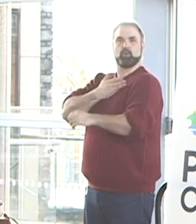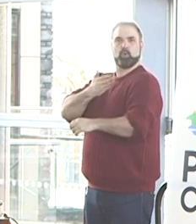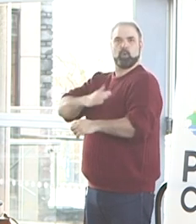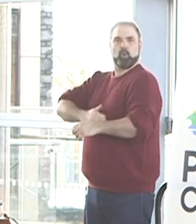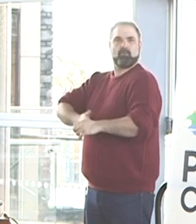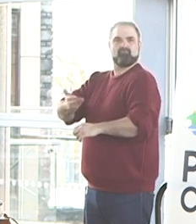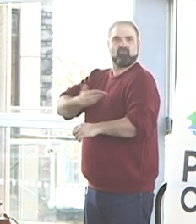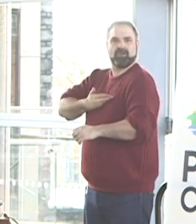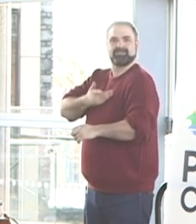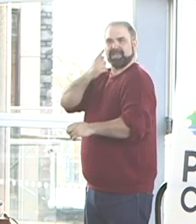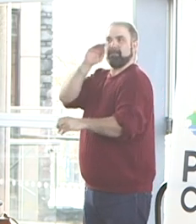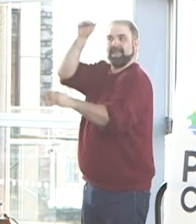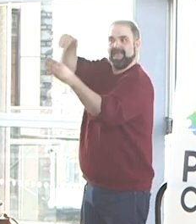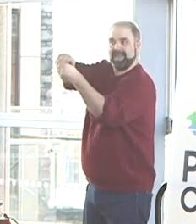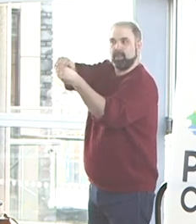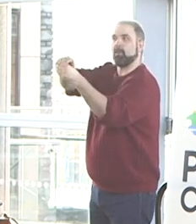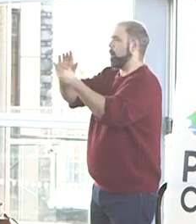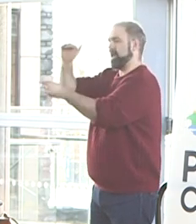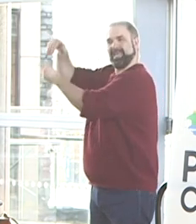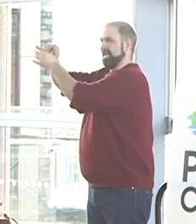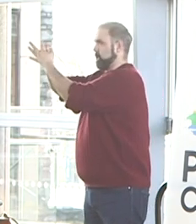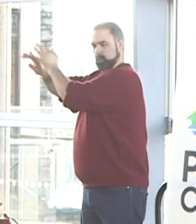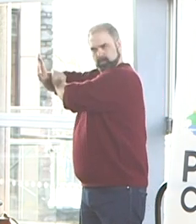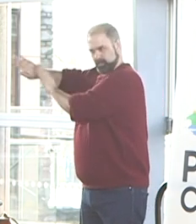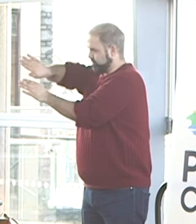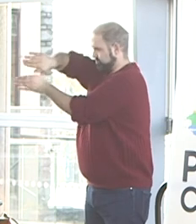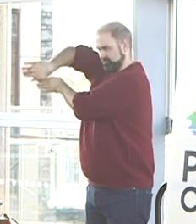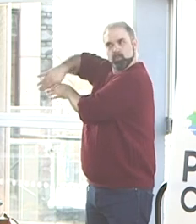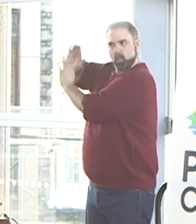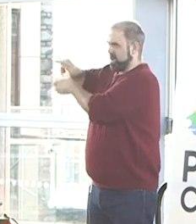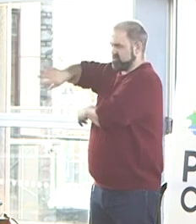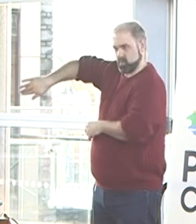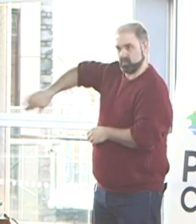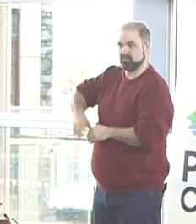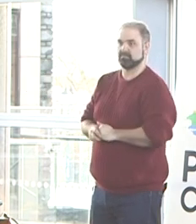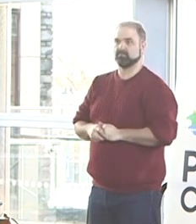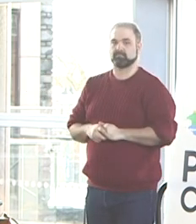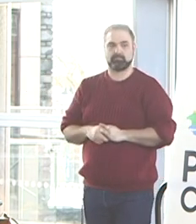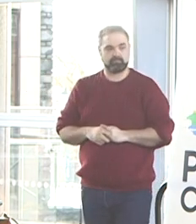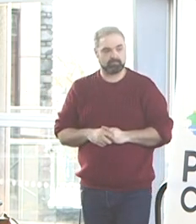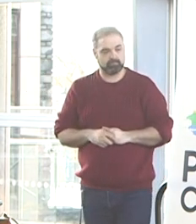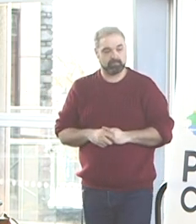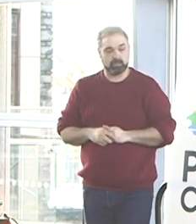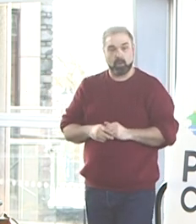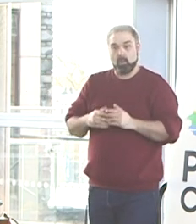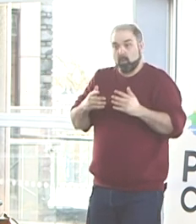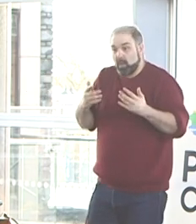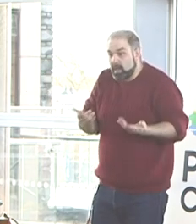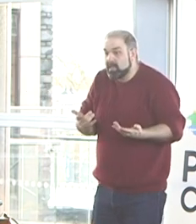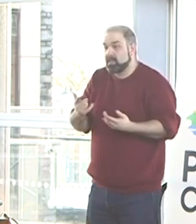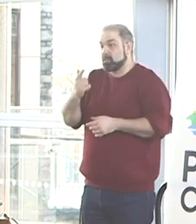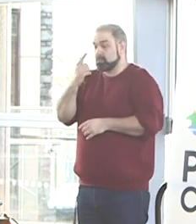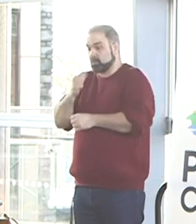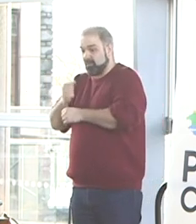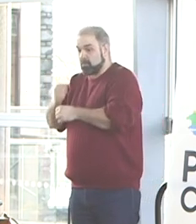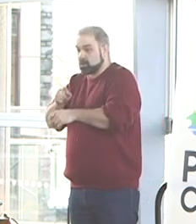the EU, and that's the position we'll find ourselves in now. Although I have to say, I wouldn't put it past them to try and take us out of the European